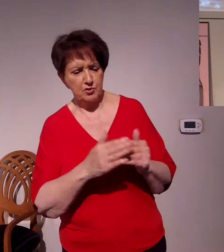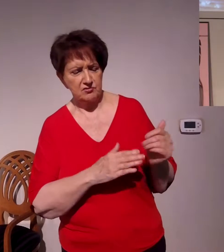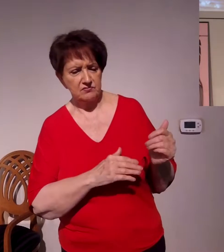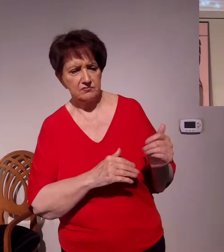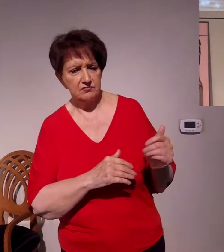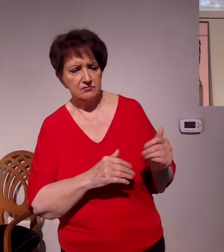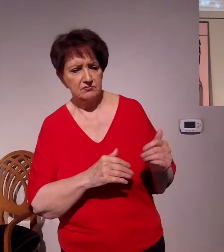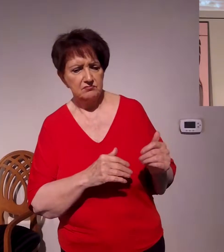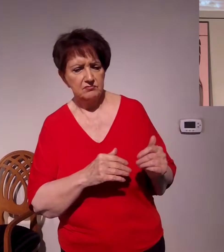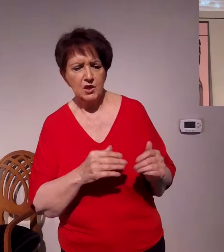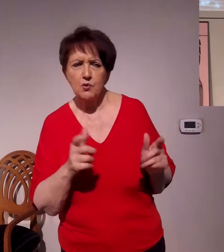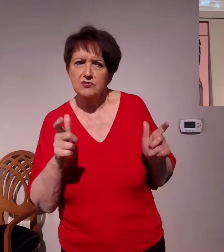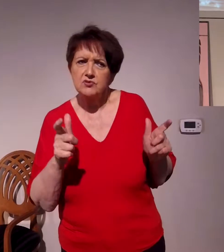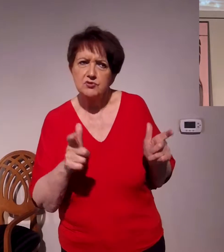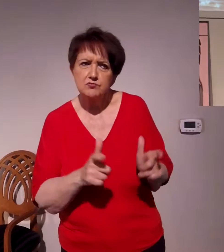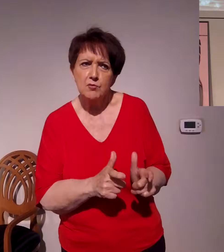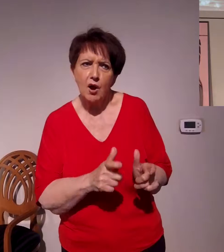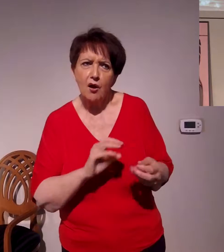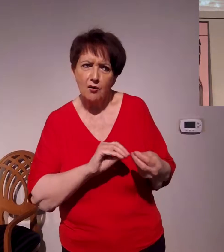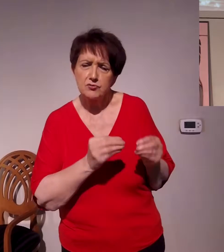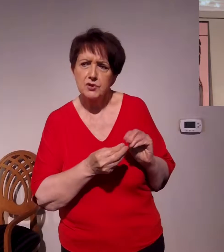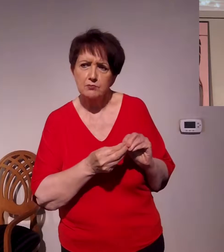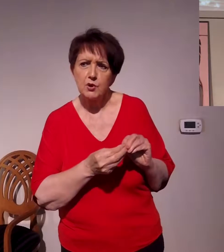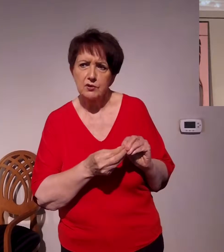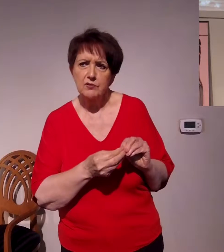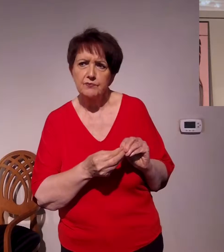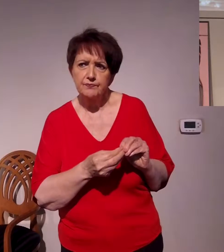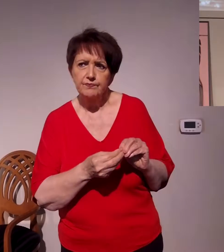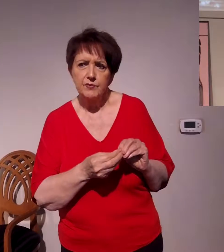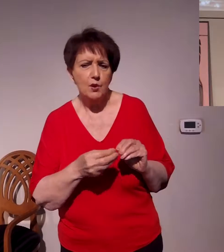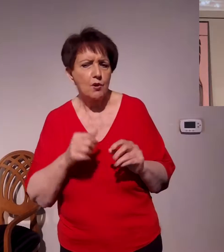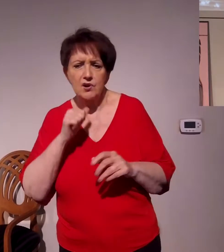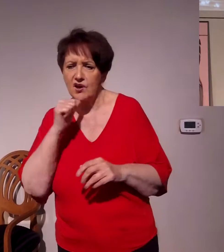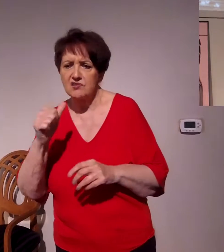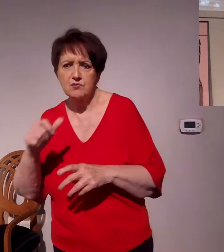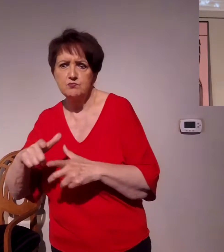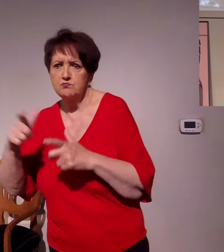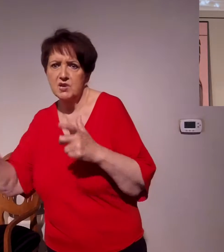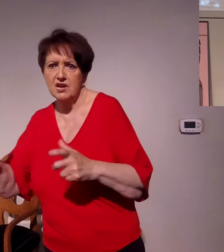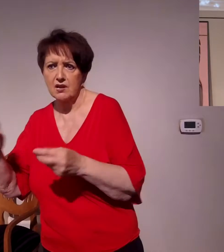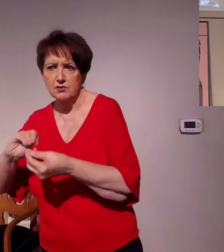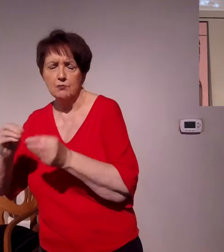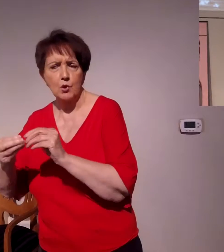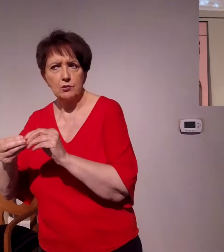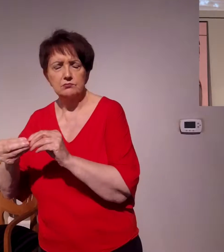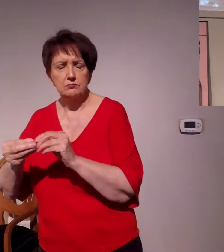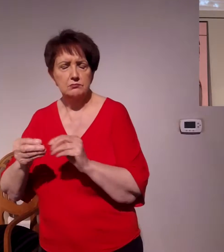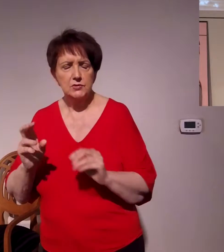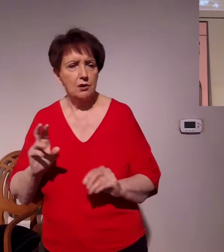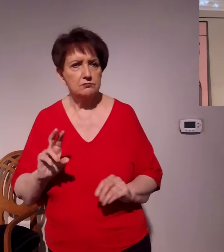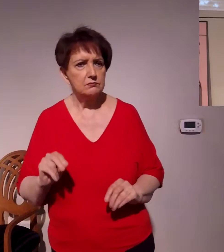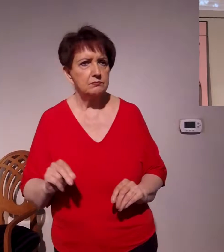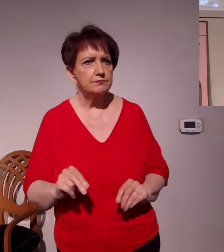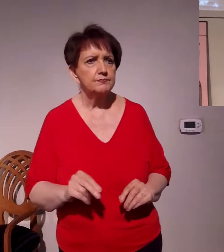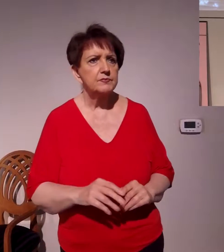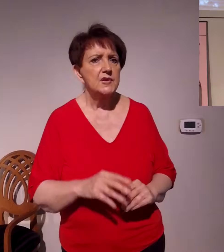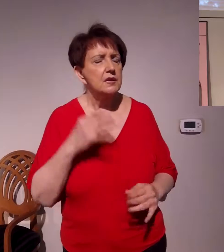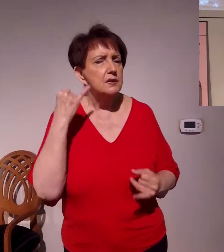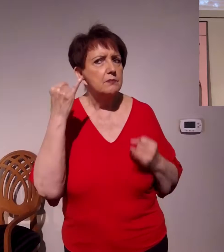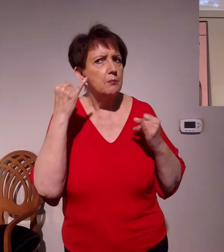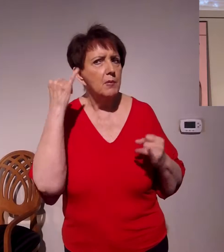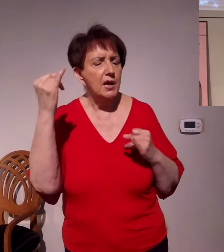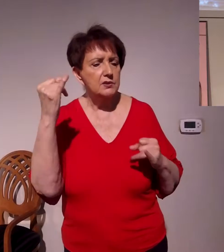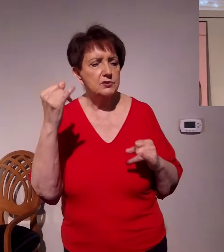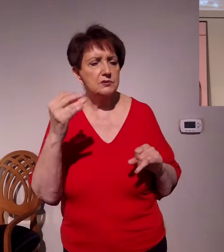were in the minority, weren't they? They were not in the majority. So imagine that this guy or